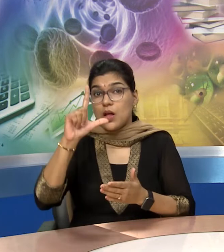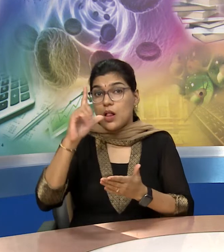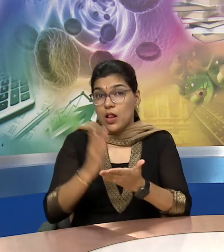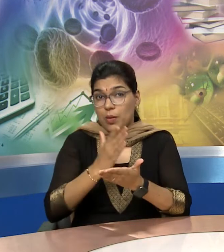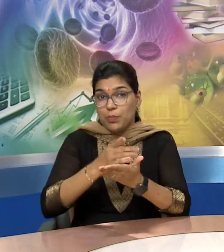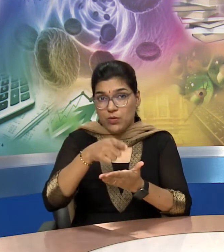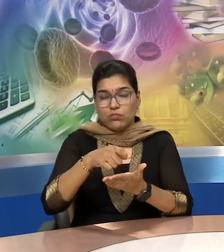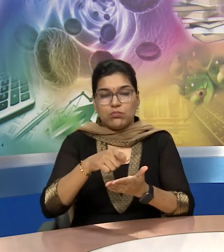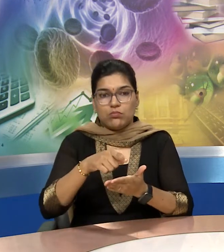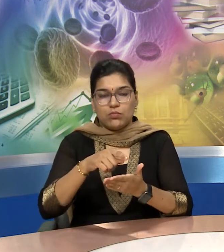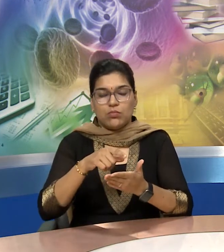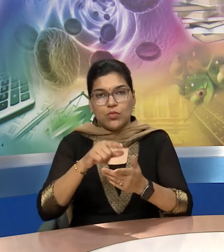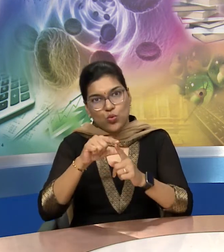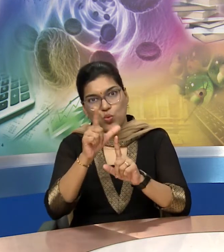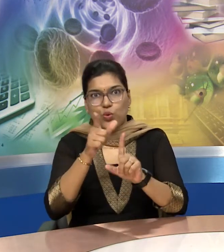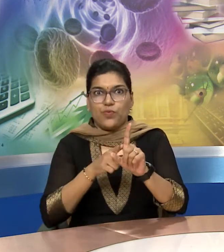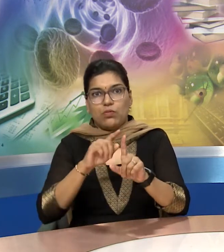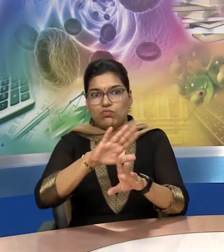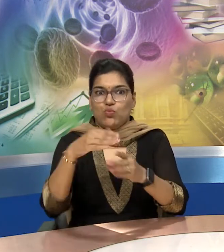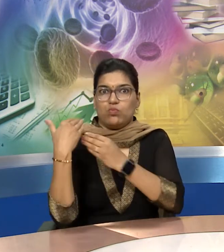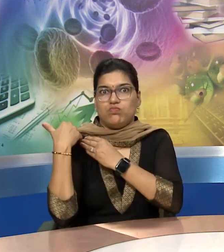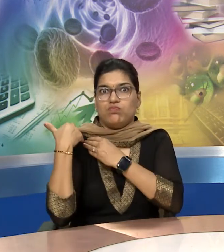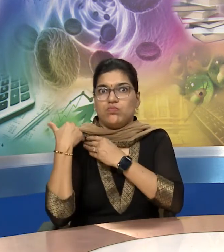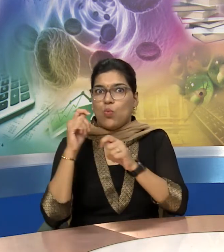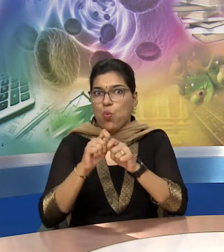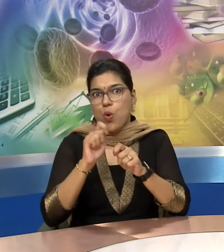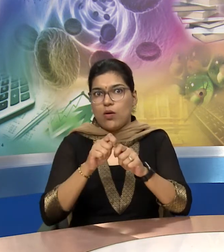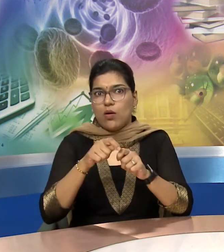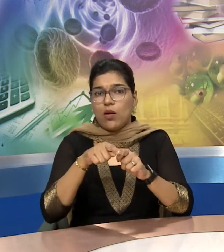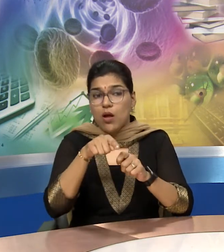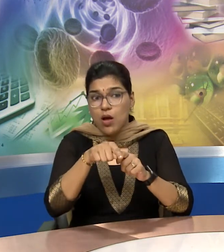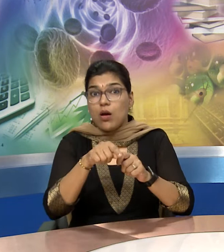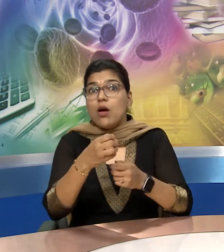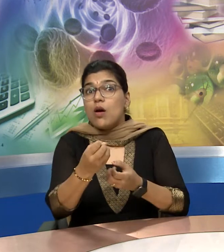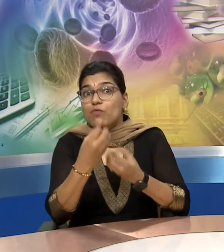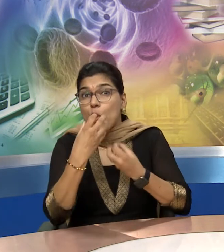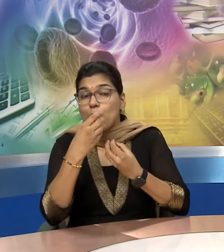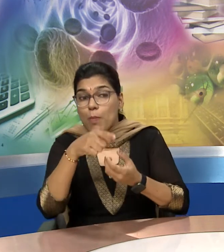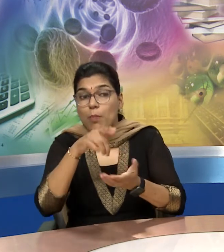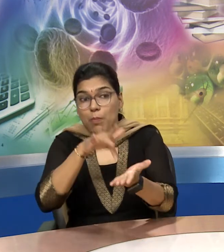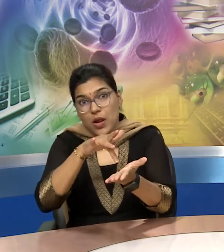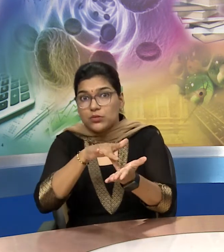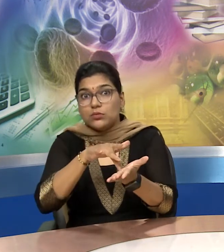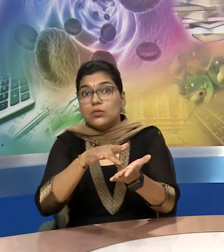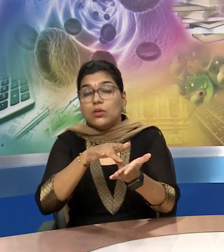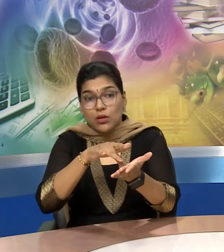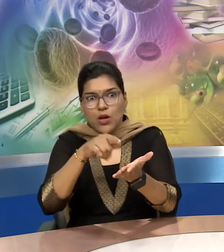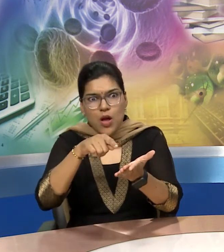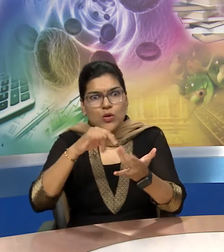information center. And the next objective is we will be able to explain the role